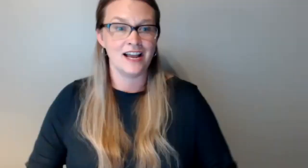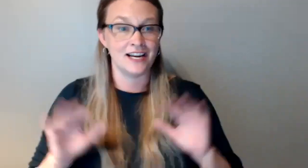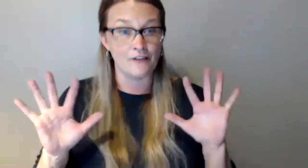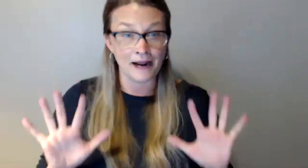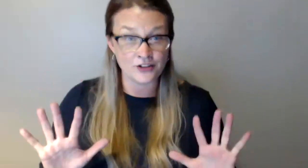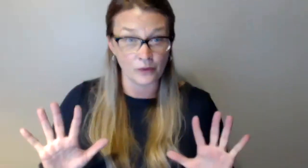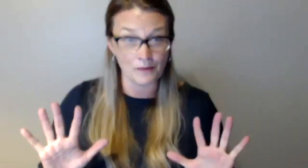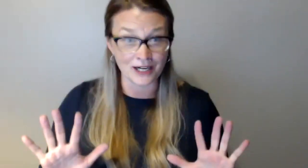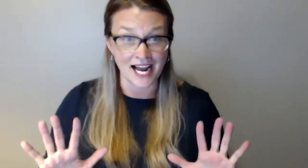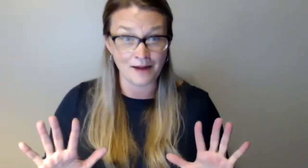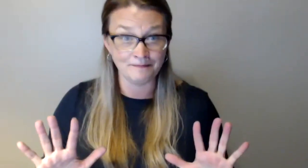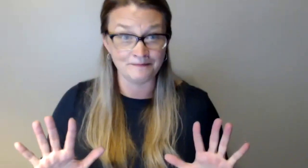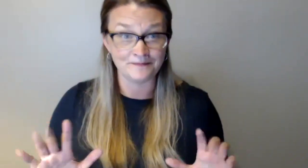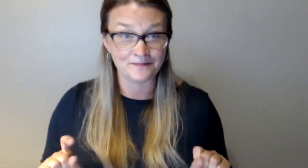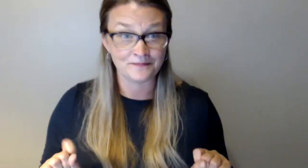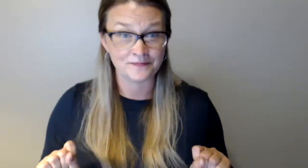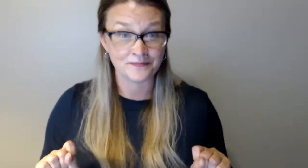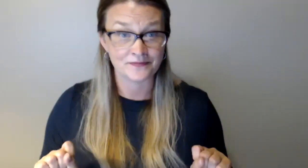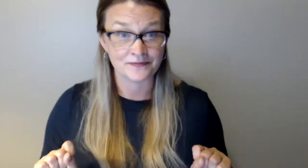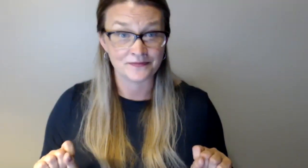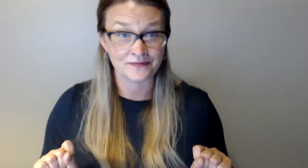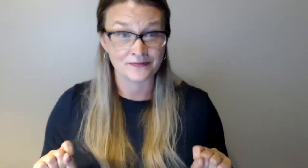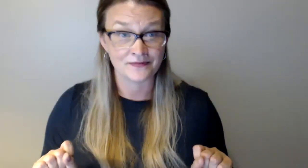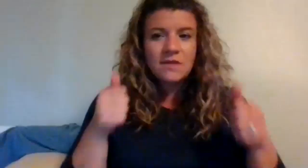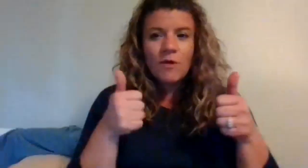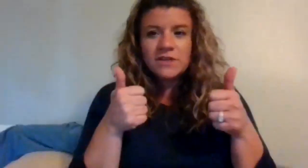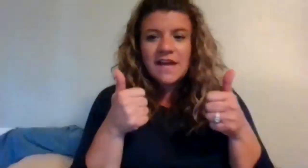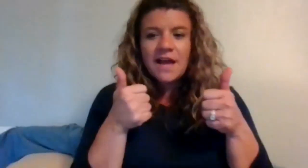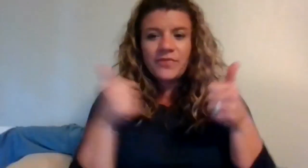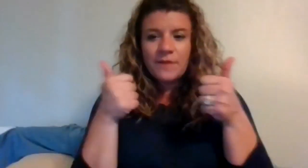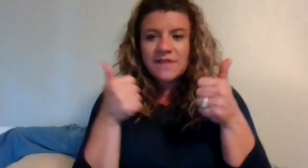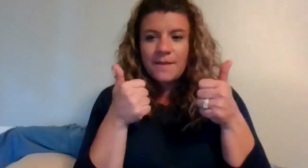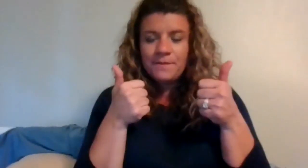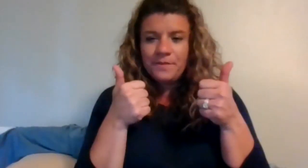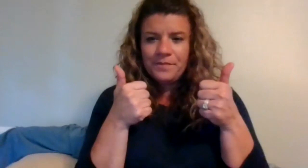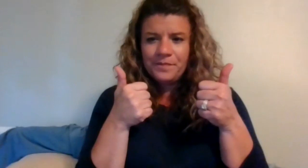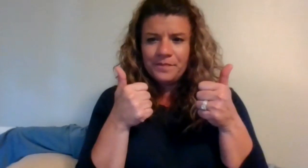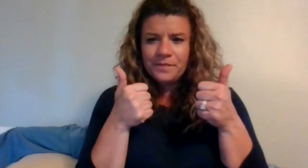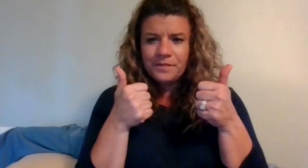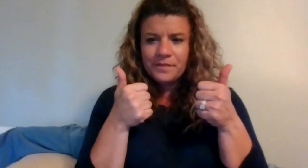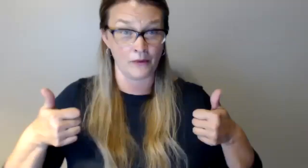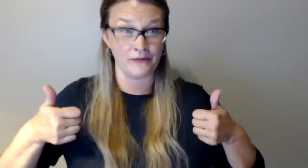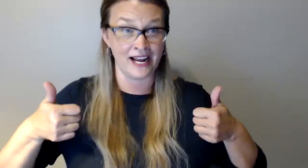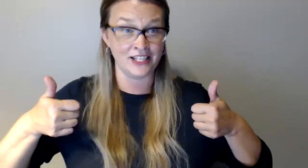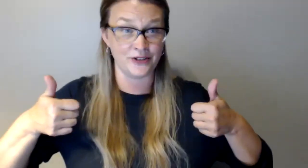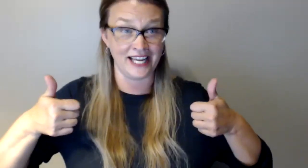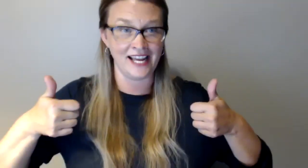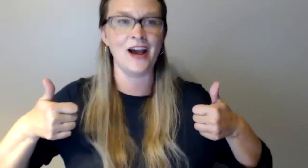Can everybody do it one more time? We ready? One more time? Thumbs Ready? up? Thumbs up. Are we ready to do it again?